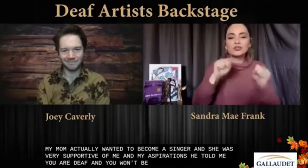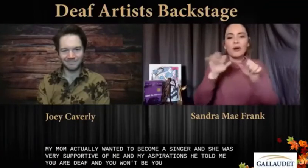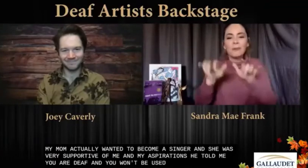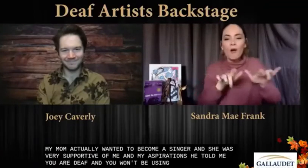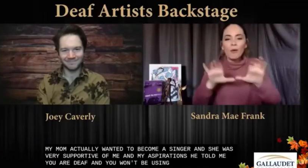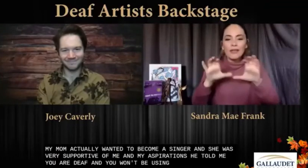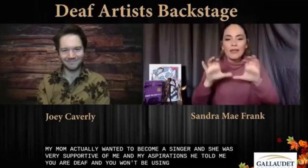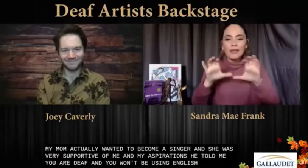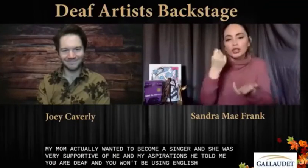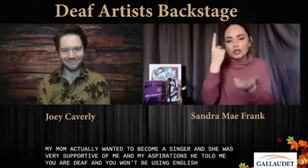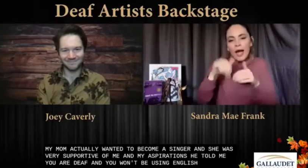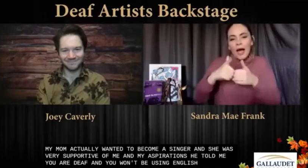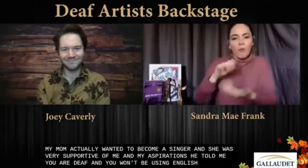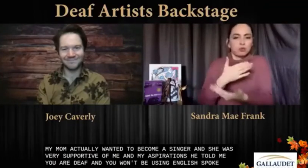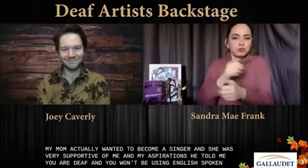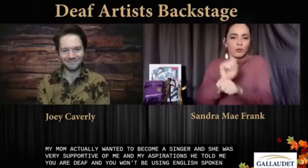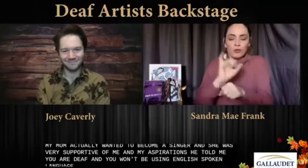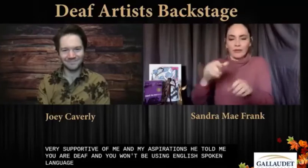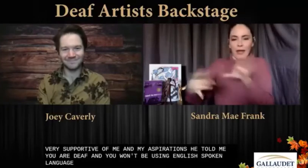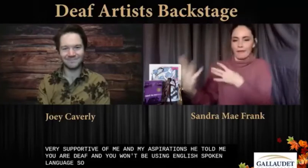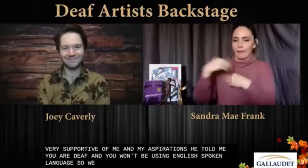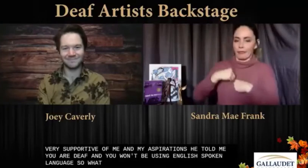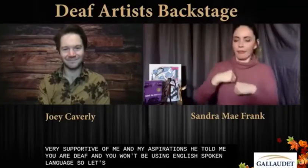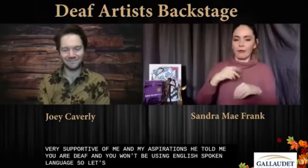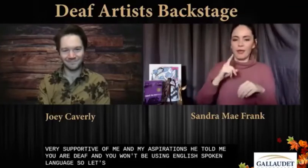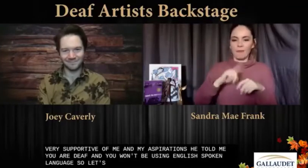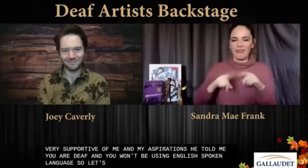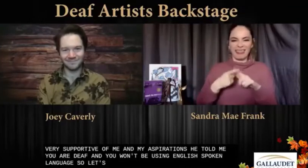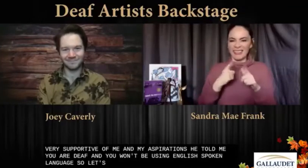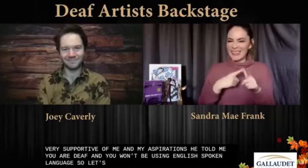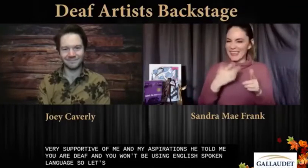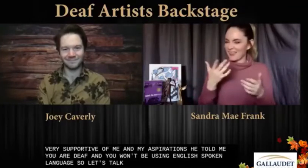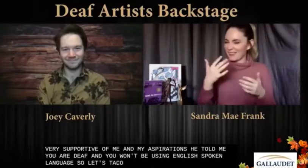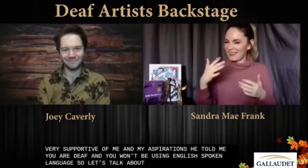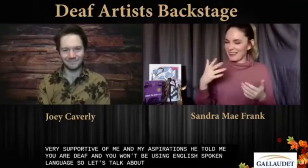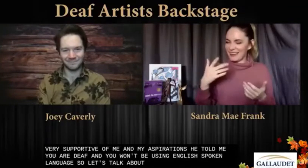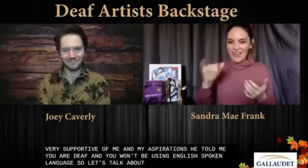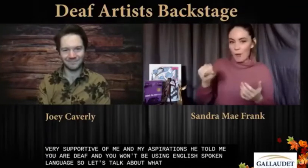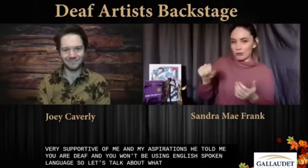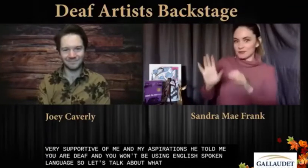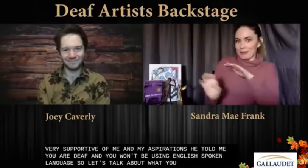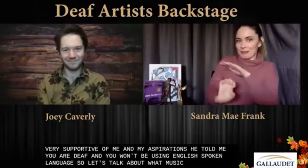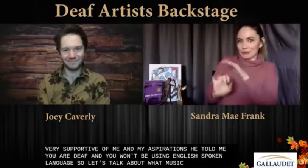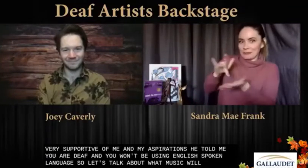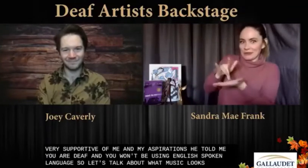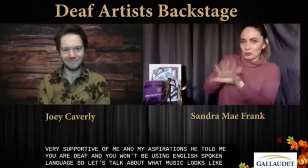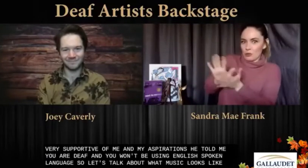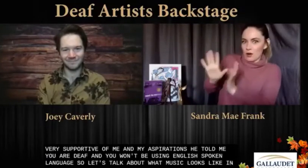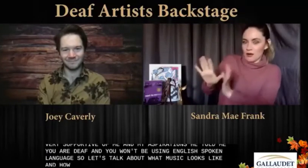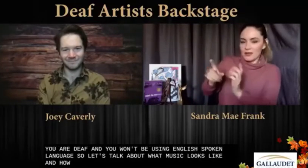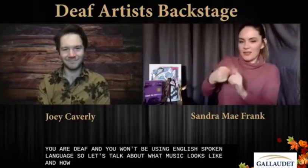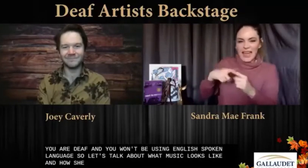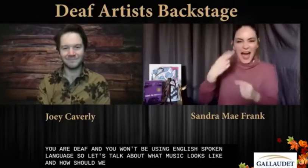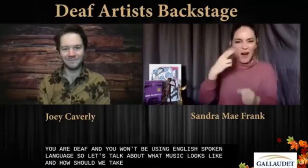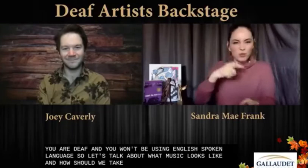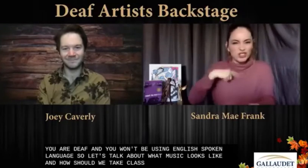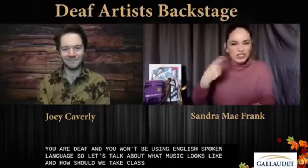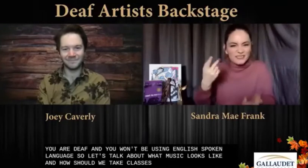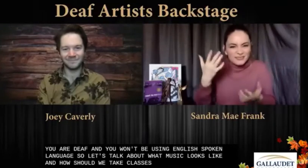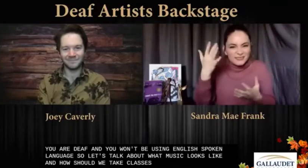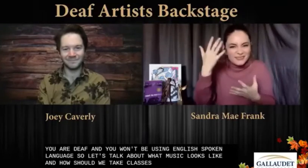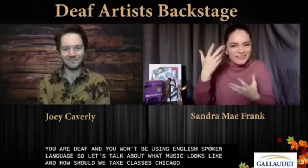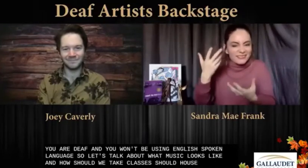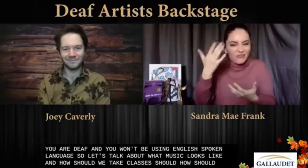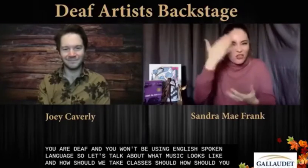using english spoken language so let's talk about what music looks like and how should we take classes